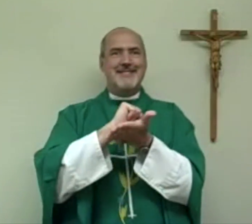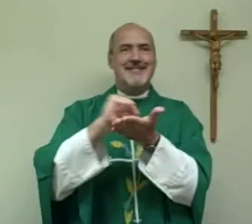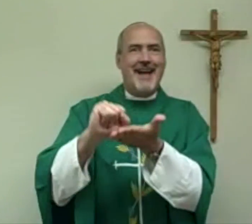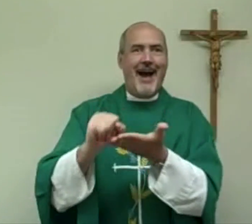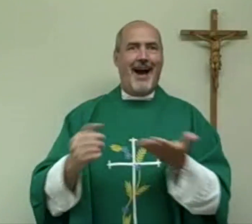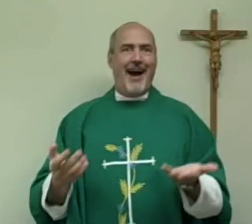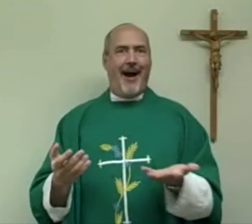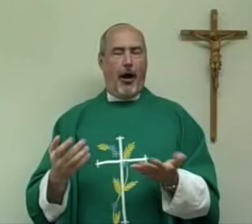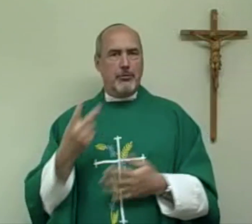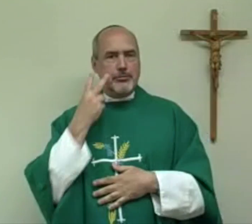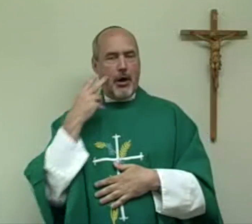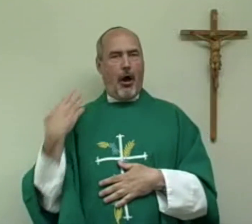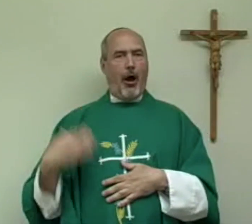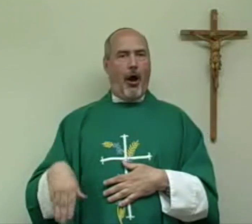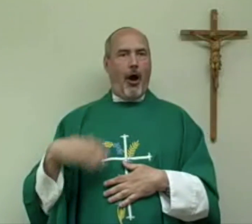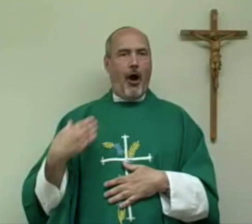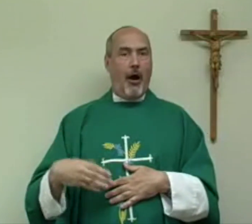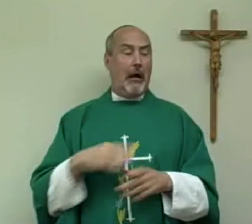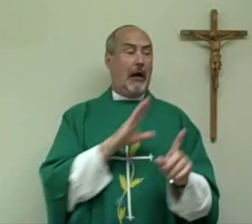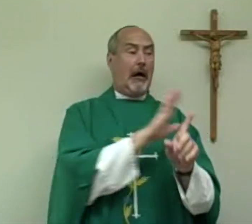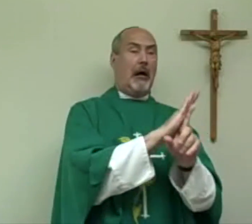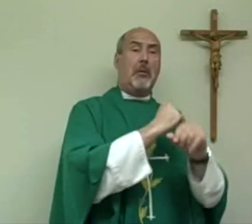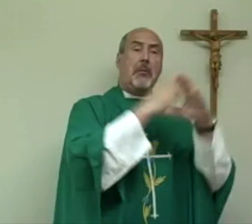holy person, became a saint.